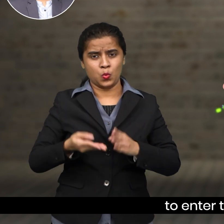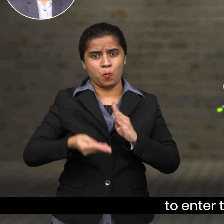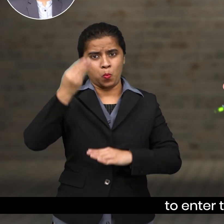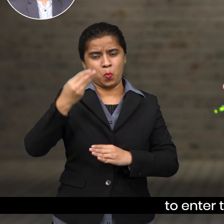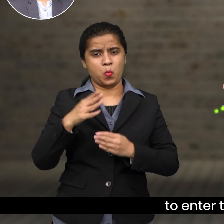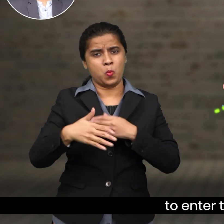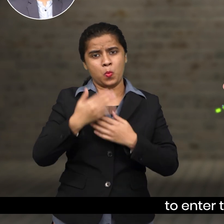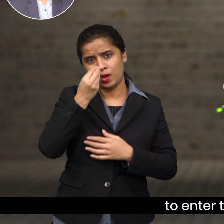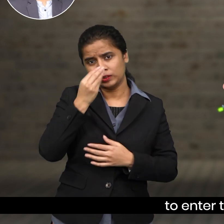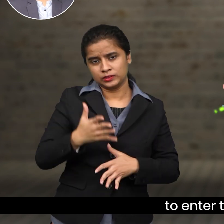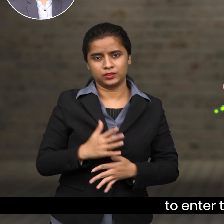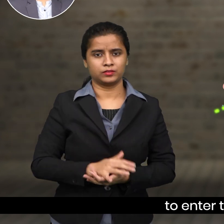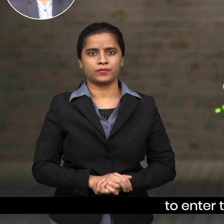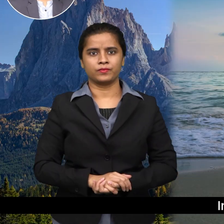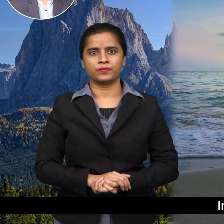easily.